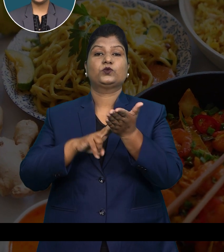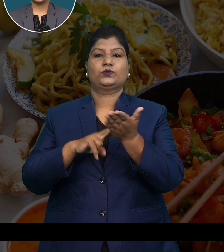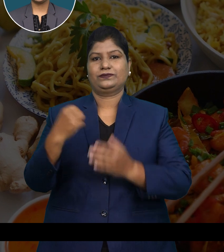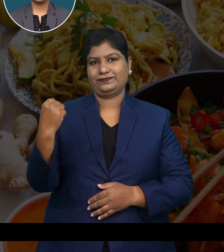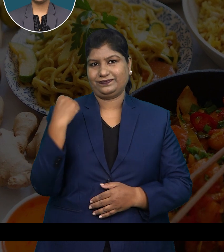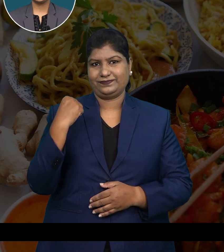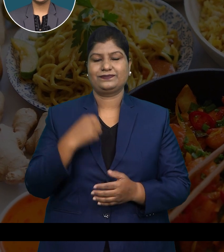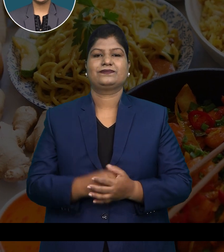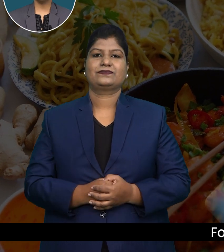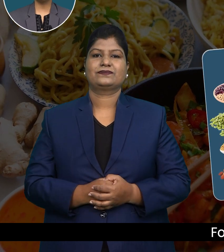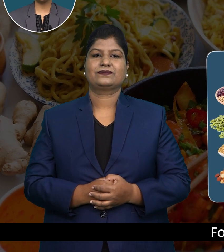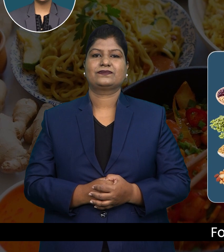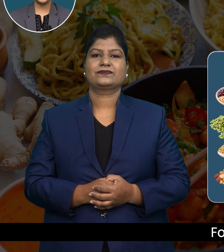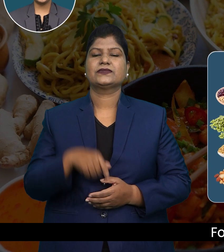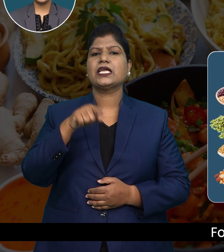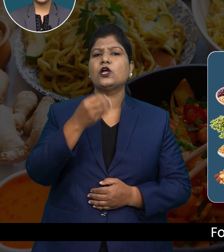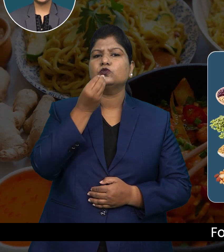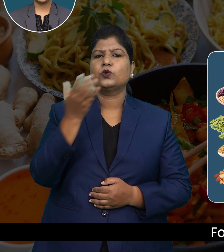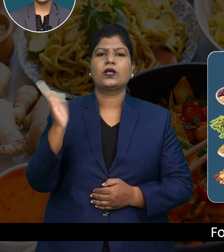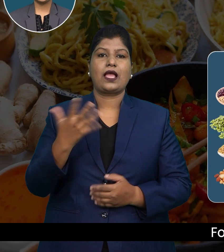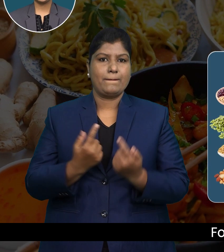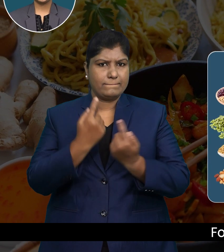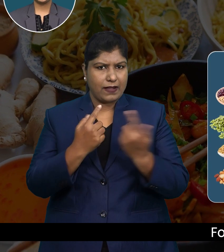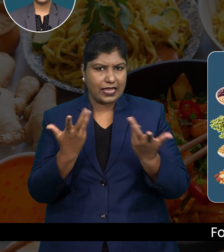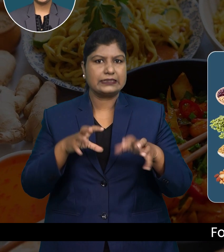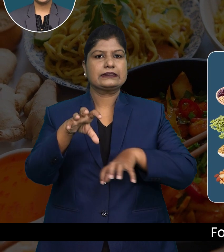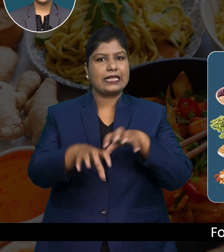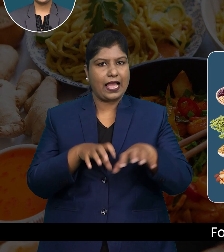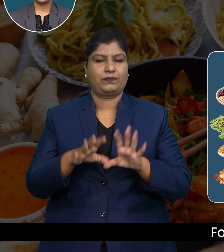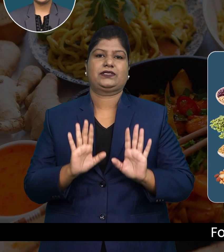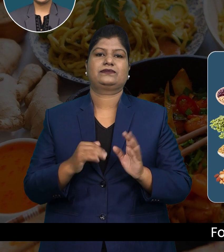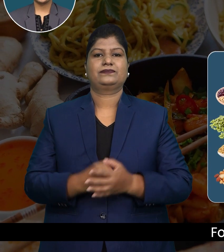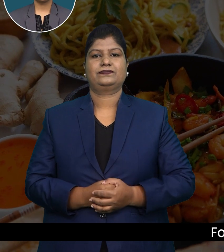nutrients, food sources,